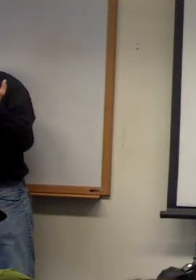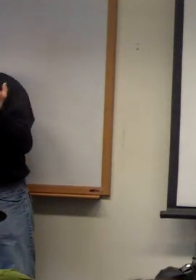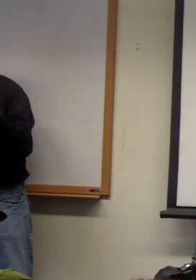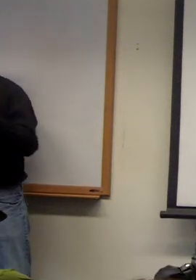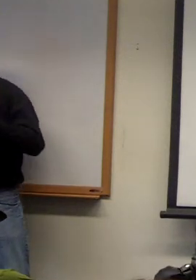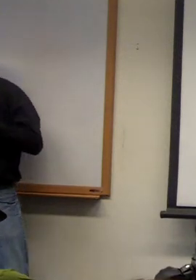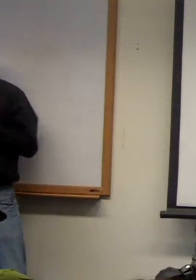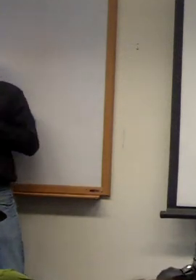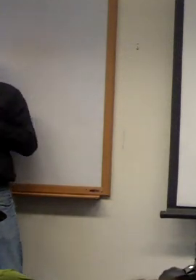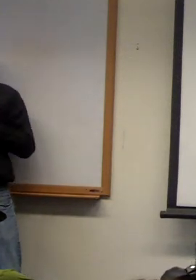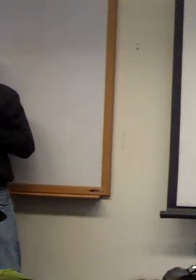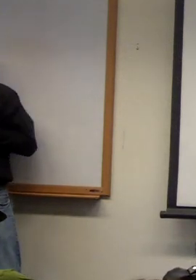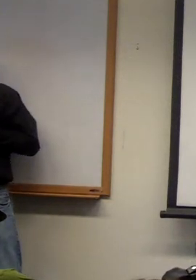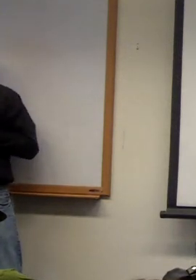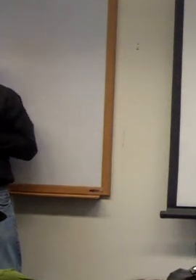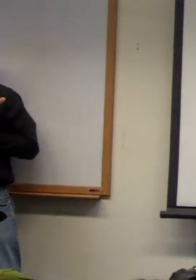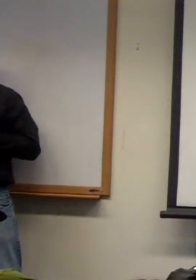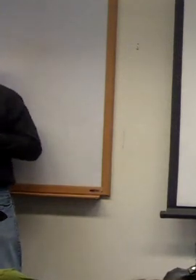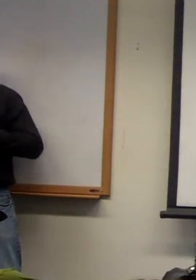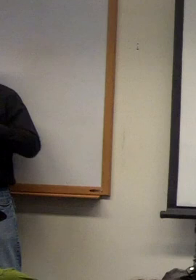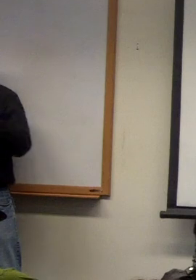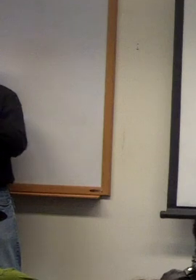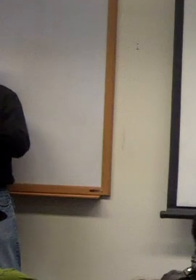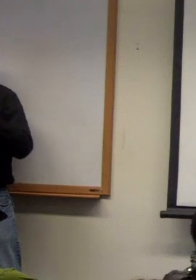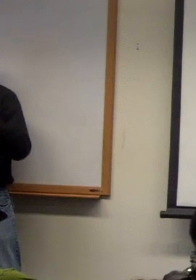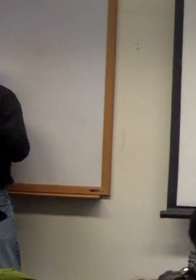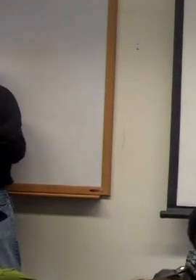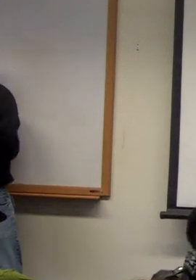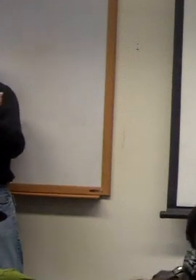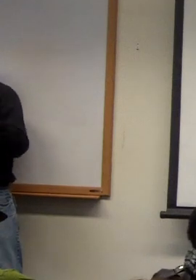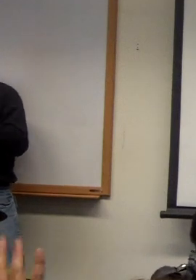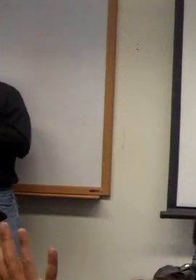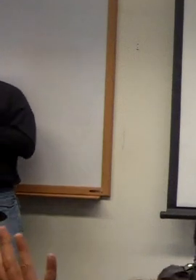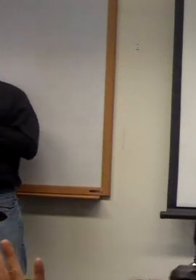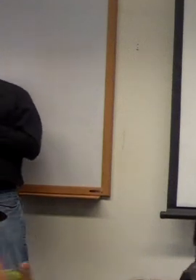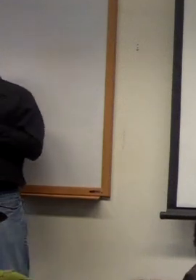And they didn't even get to know it.